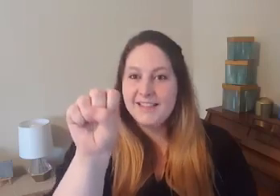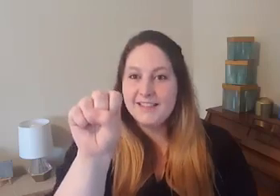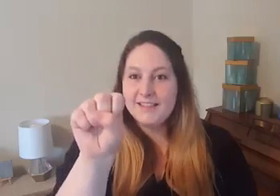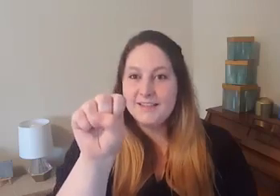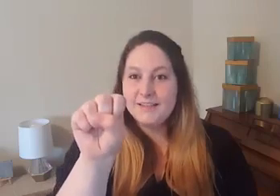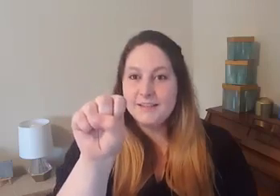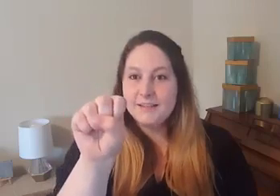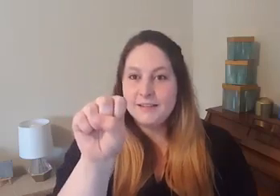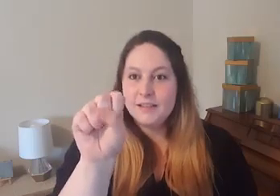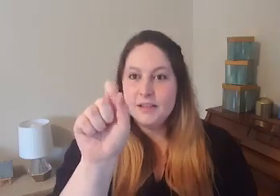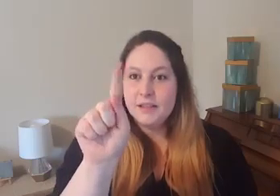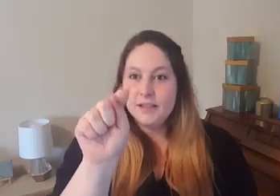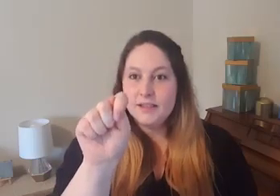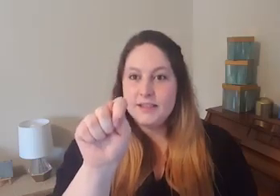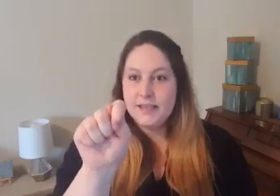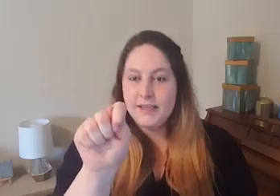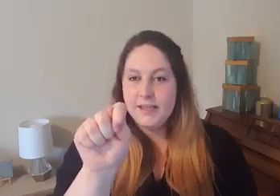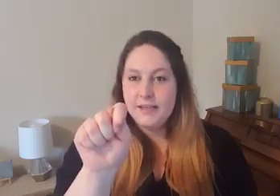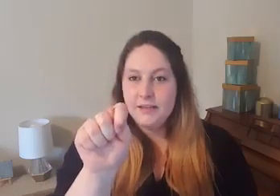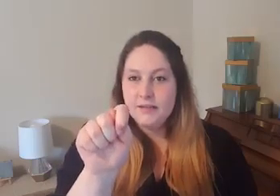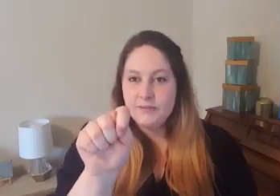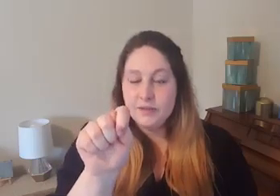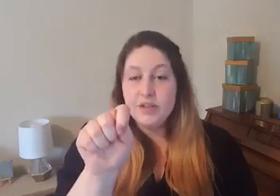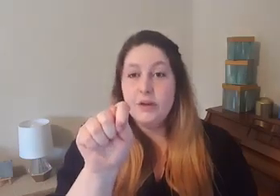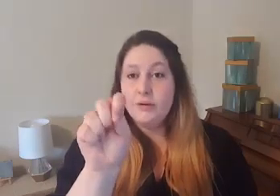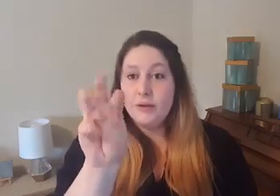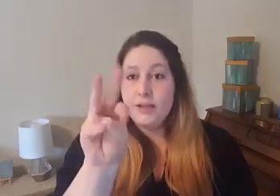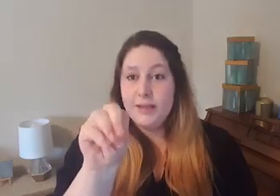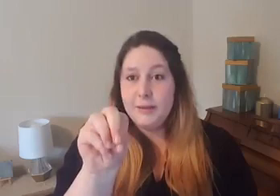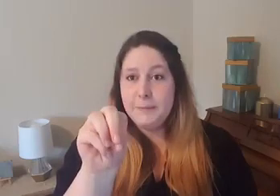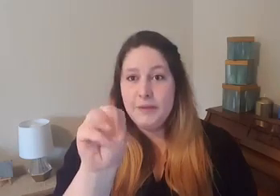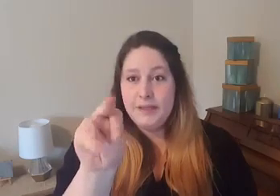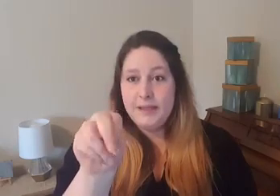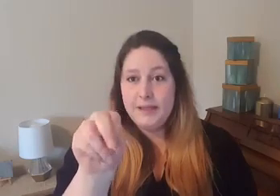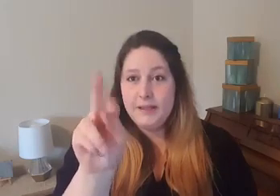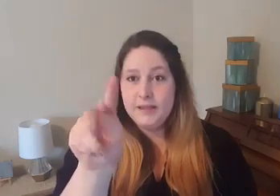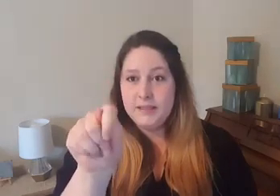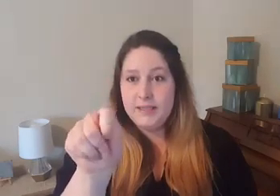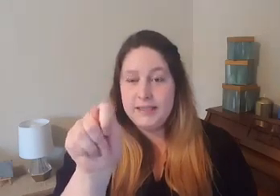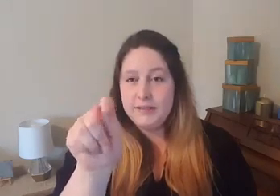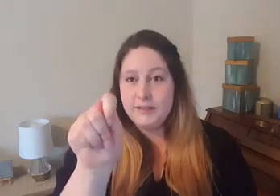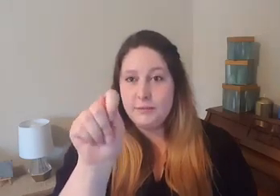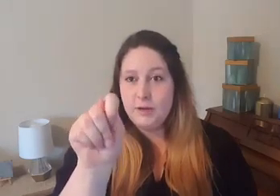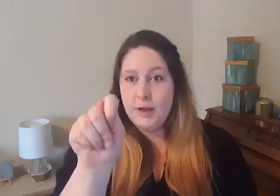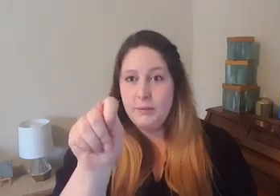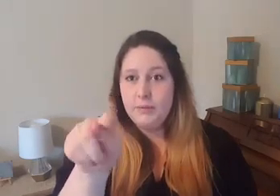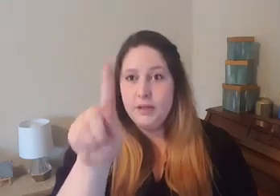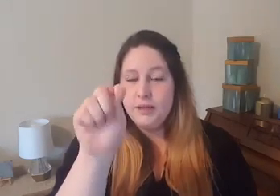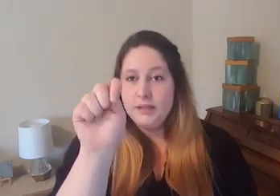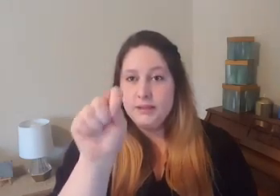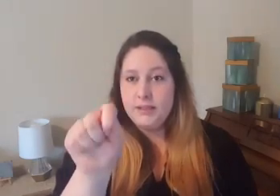S, T, so M, N, T, so it's one hump.